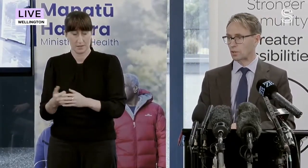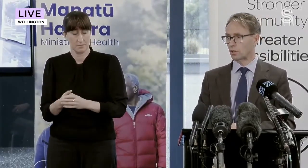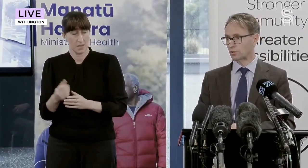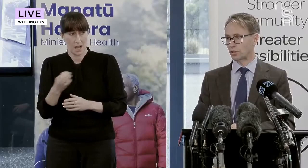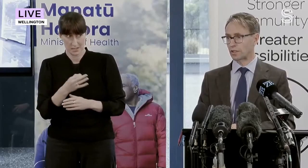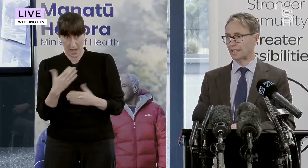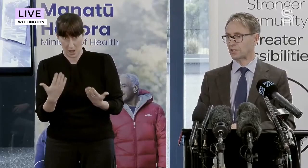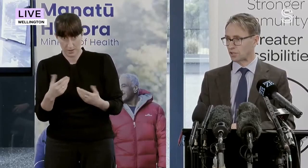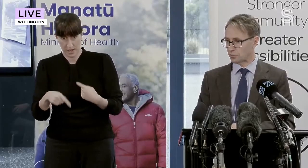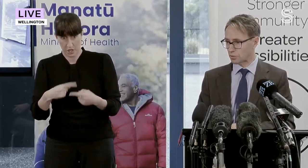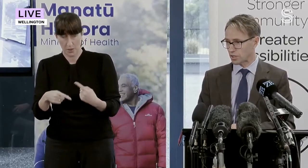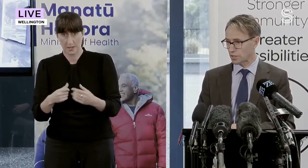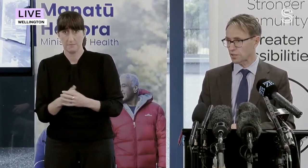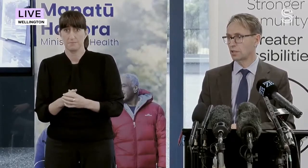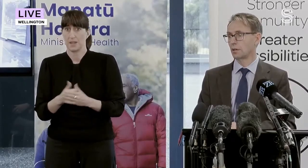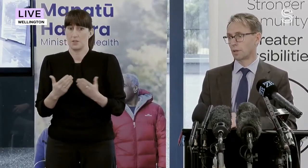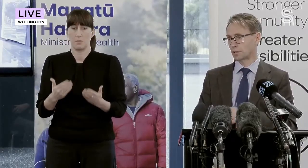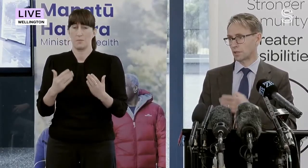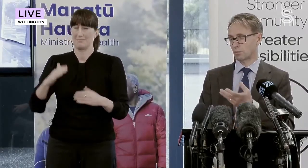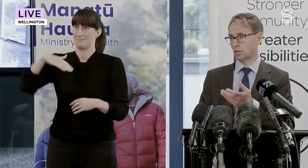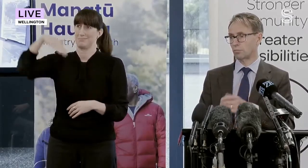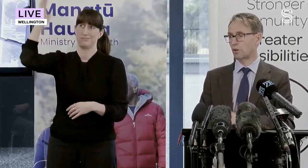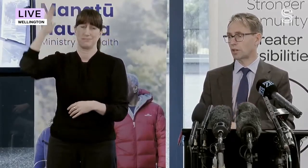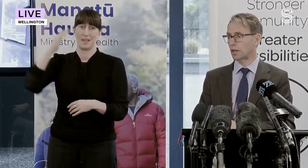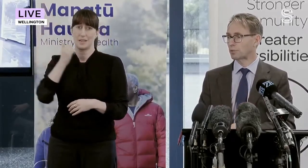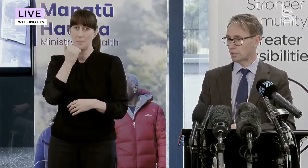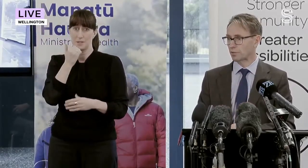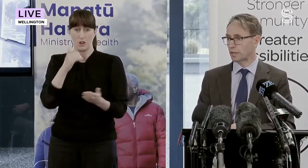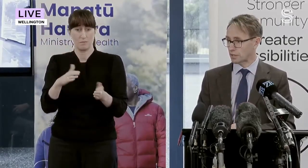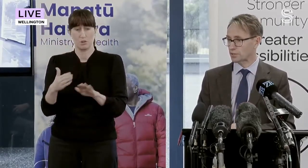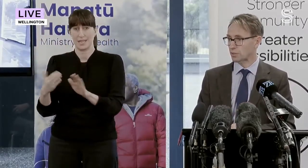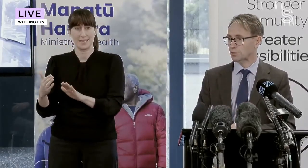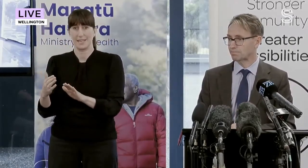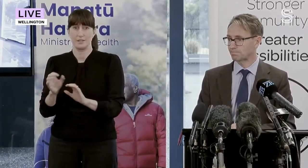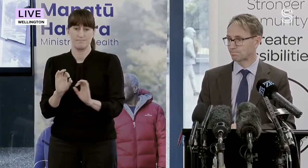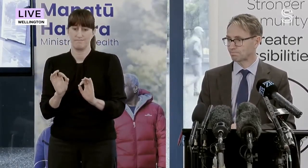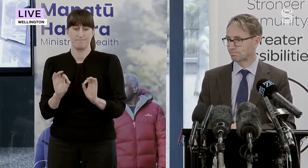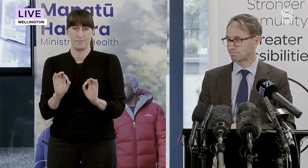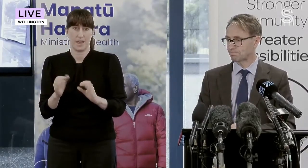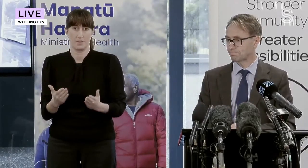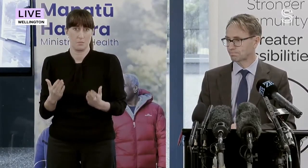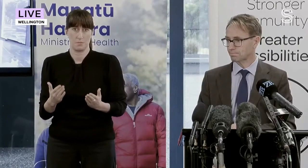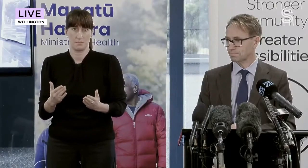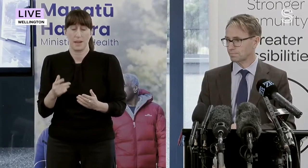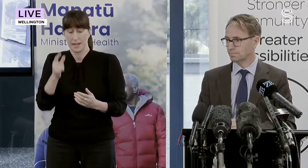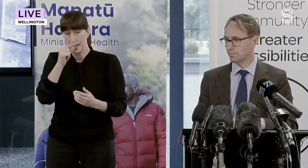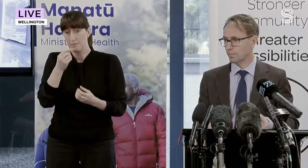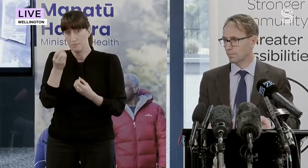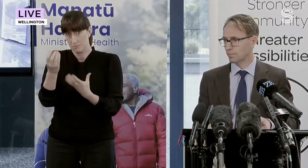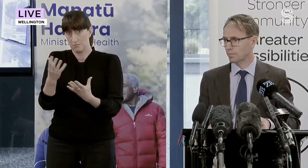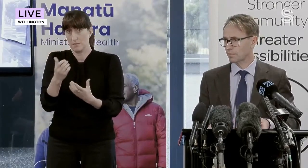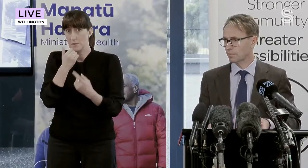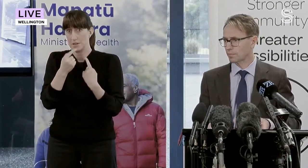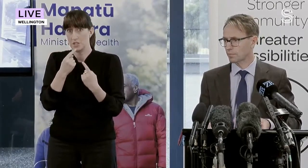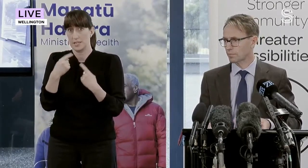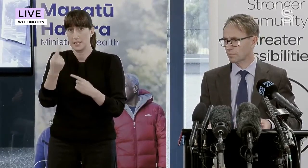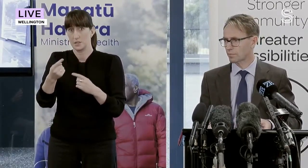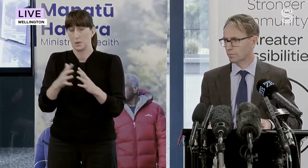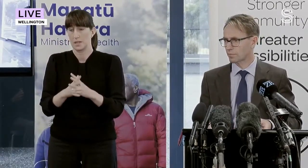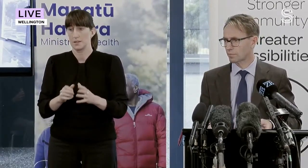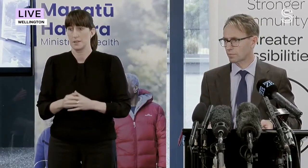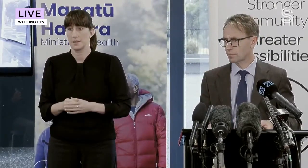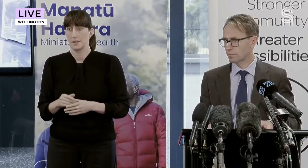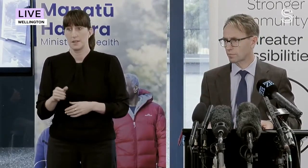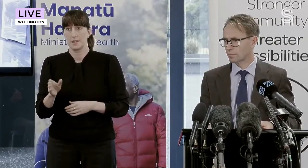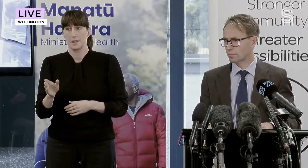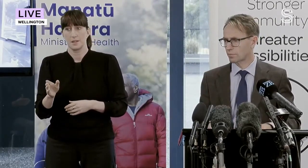is that we're not seeing excess mortality, but we can provide an update on that next week. And also just, looking for whichever number it is,